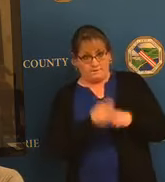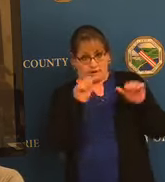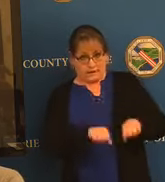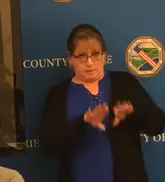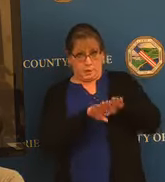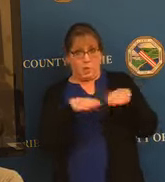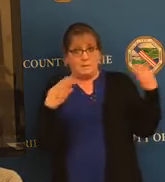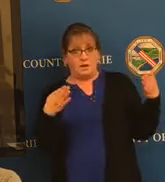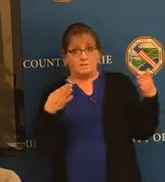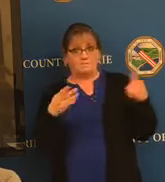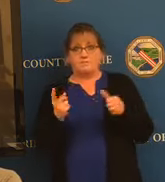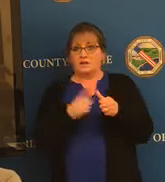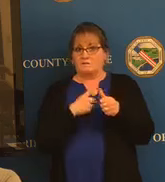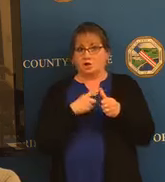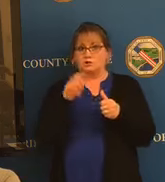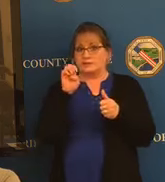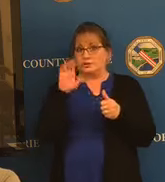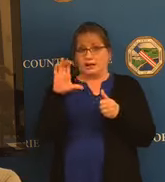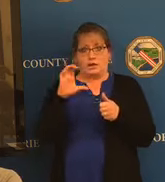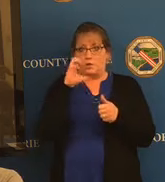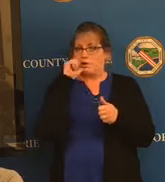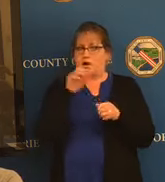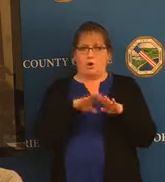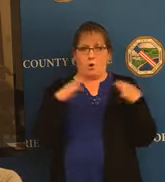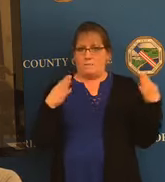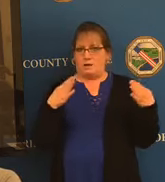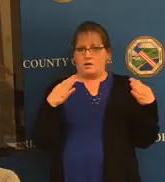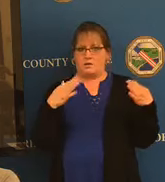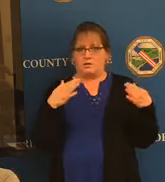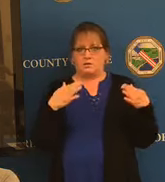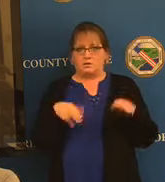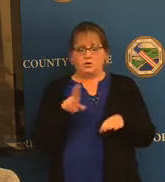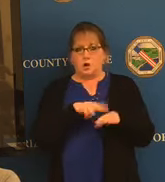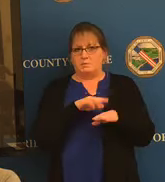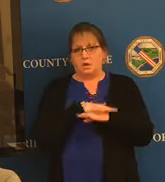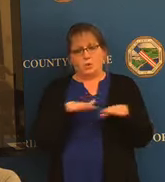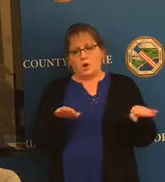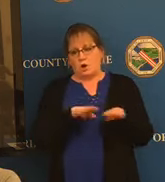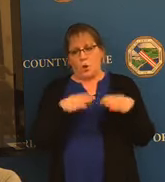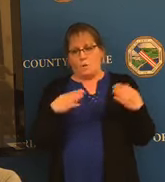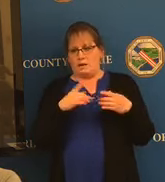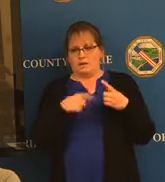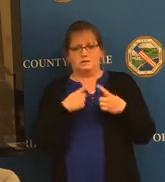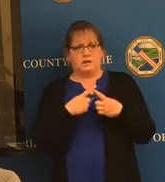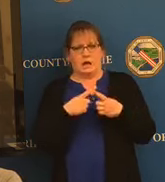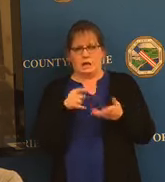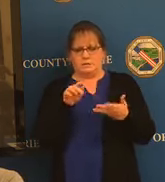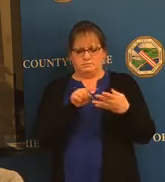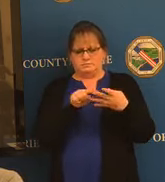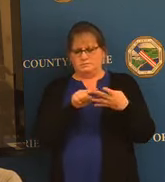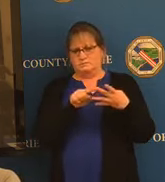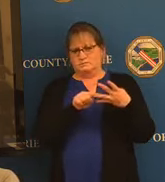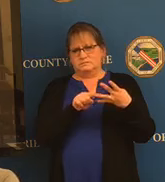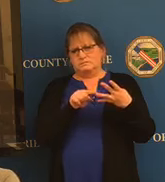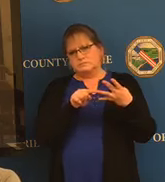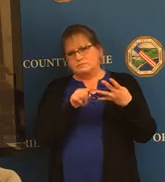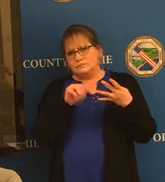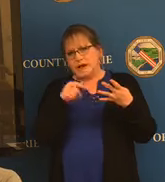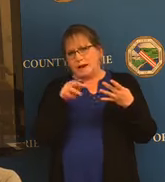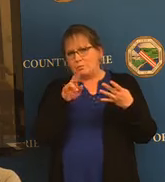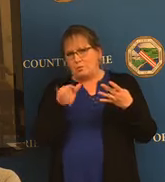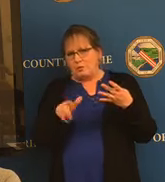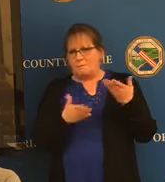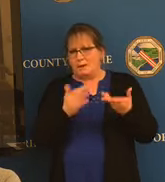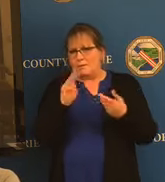open? First off, the county courses are not open. We would normally not open those anyway until probably mid-April, sometimes May, even depending on the weather.